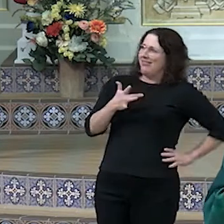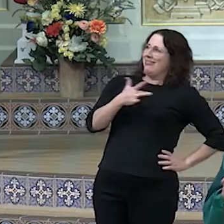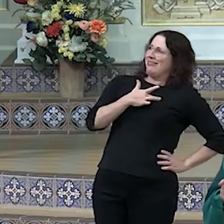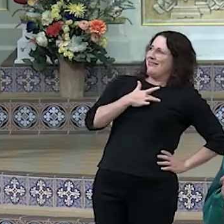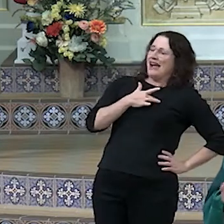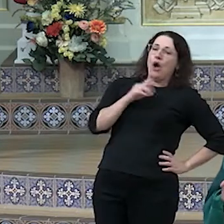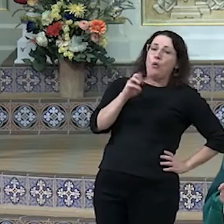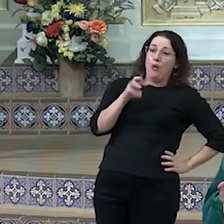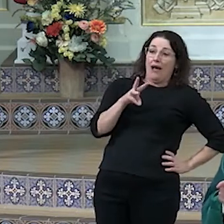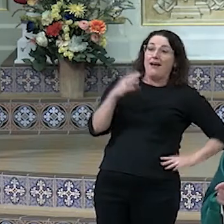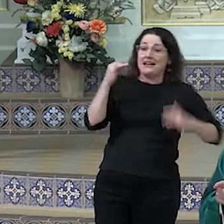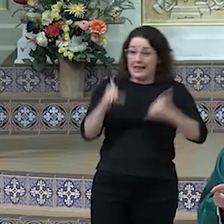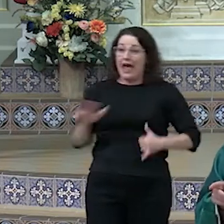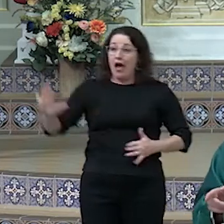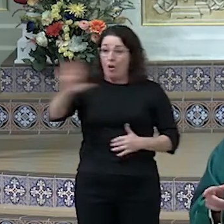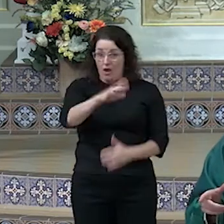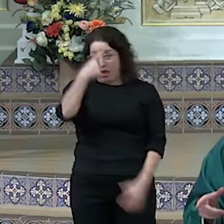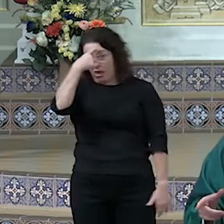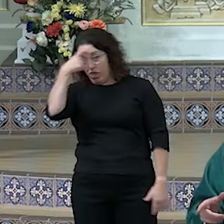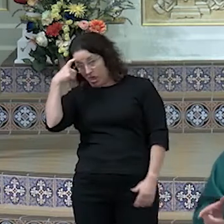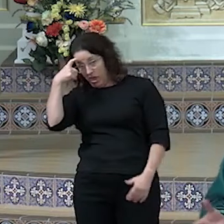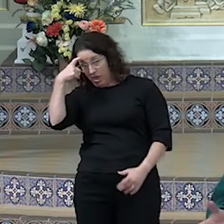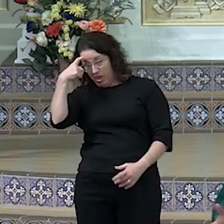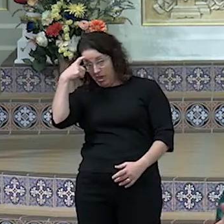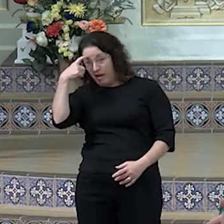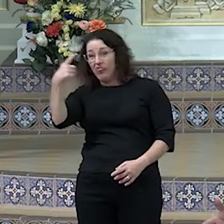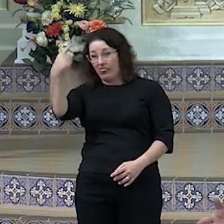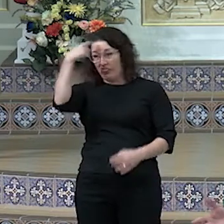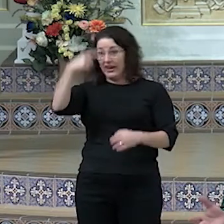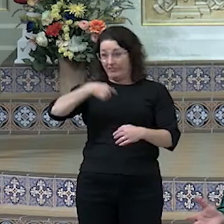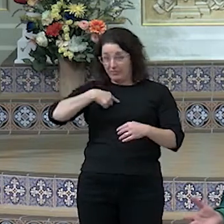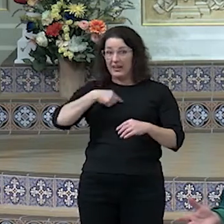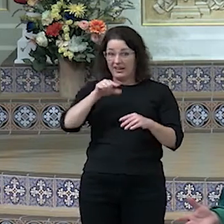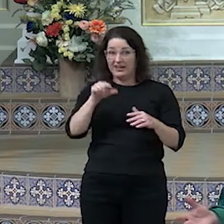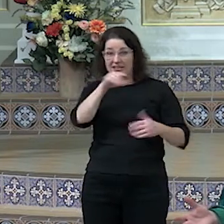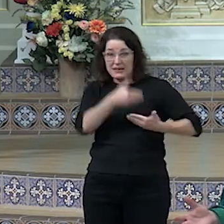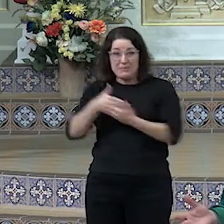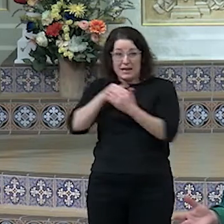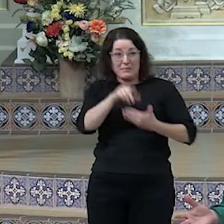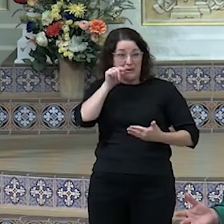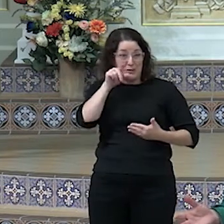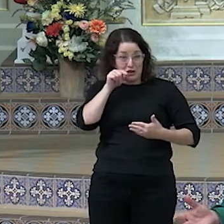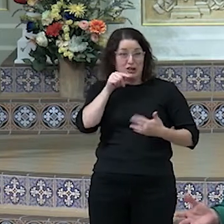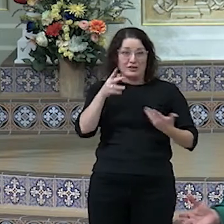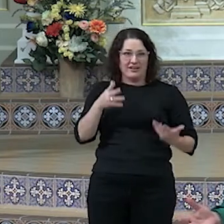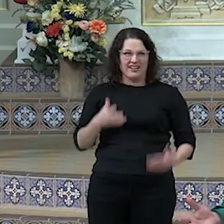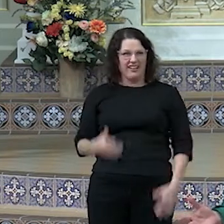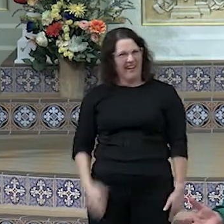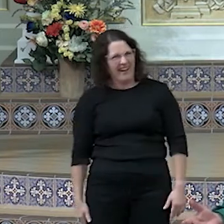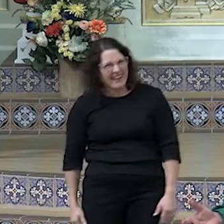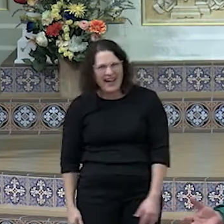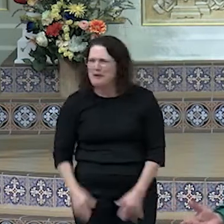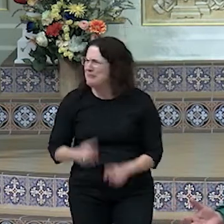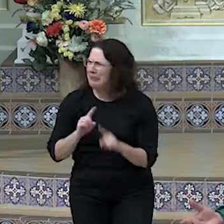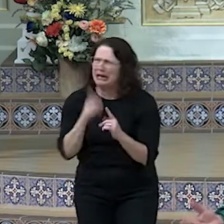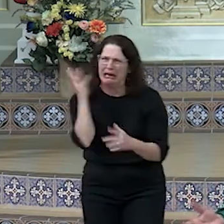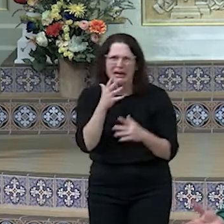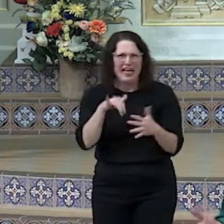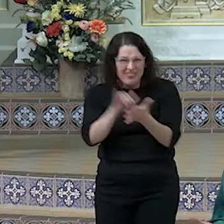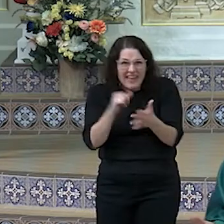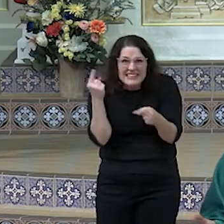Yeah. Good luck getting that image out of your head now, right? I'm like, that is really accurate.